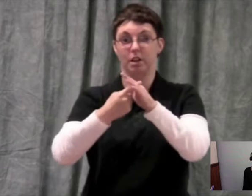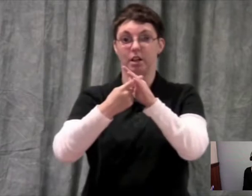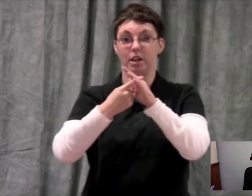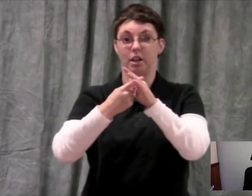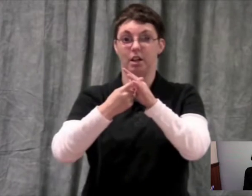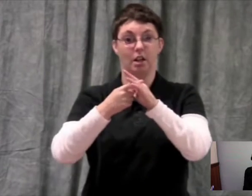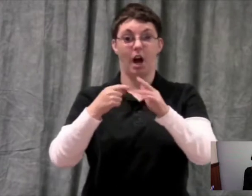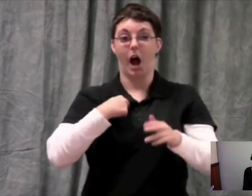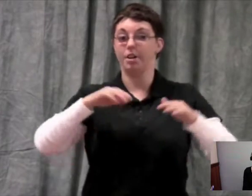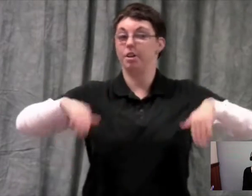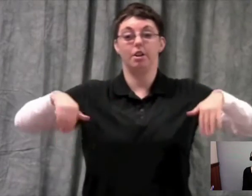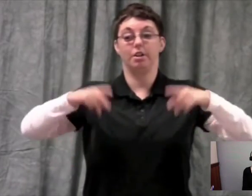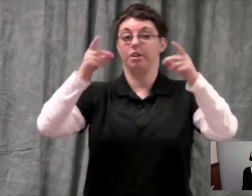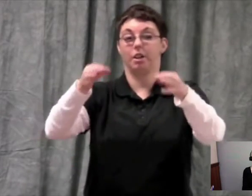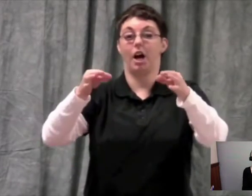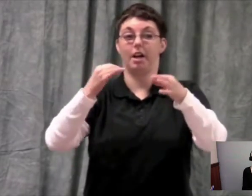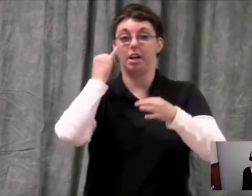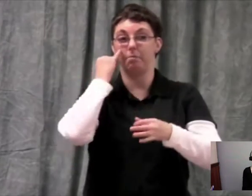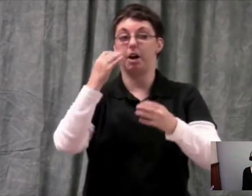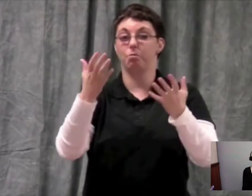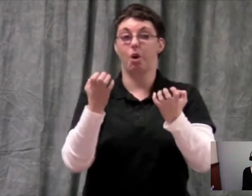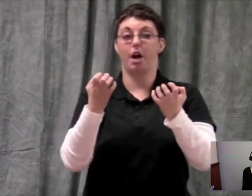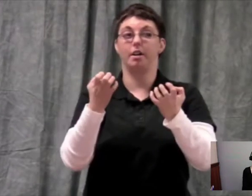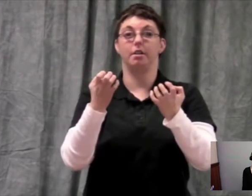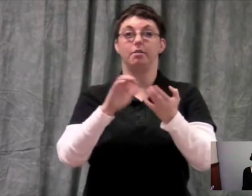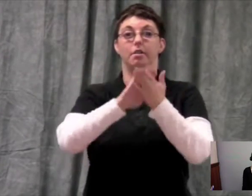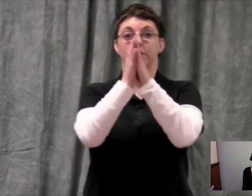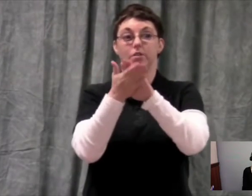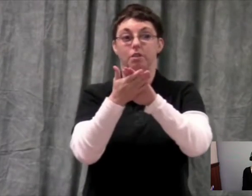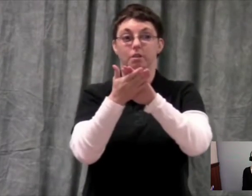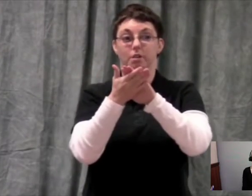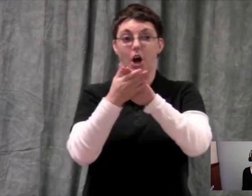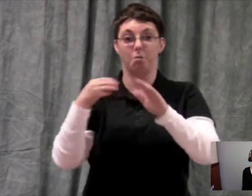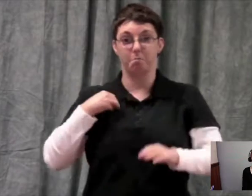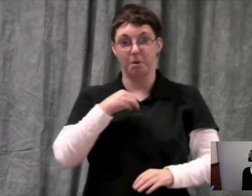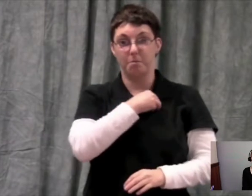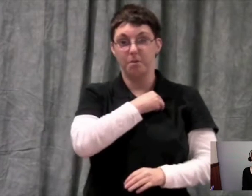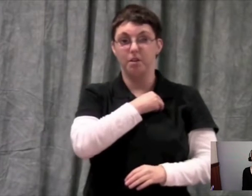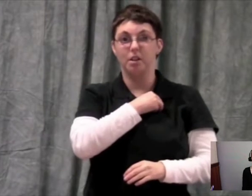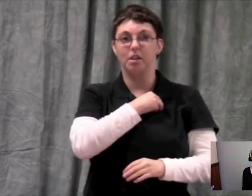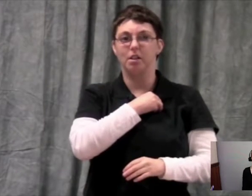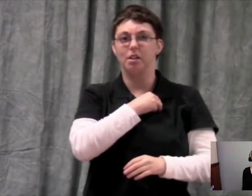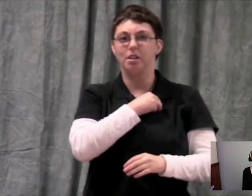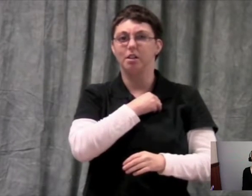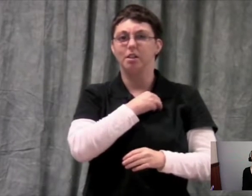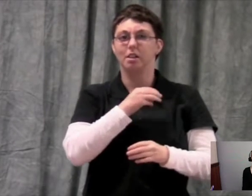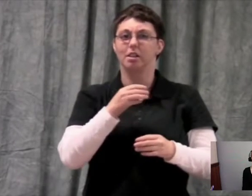fully decided if I was going to be going and become a staff member. But, it was my plan to kind of think